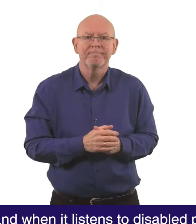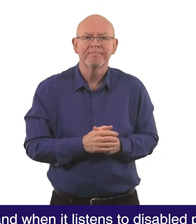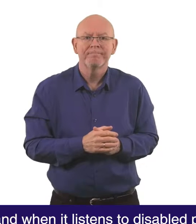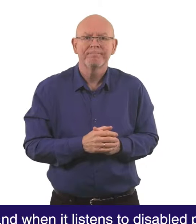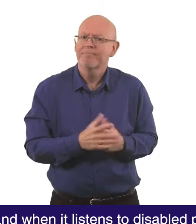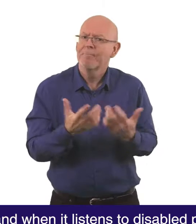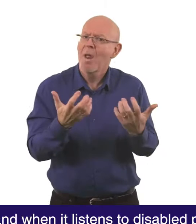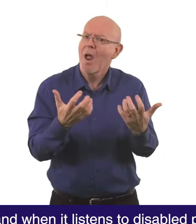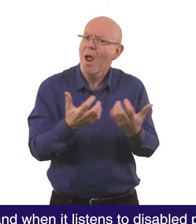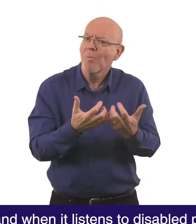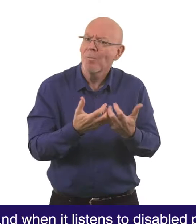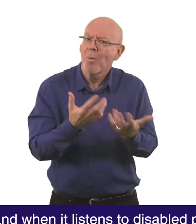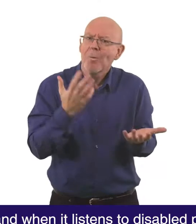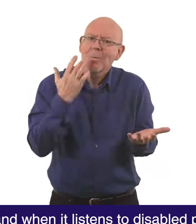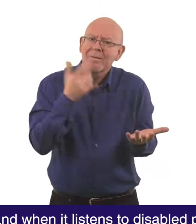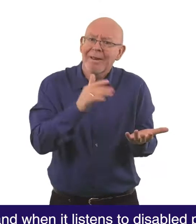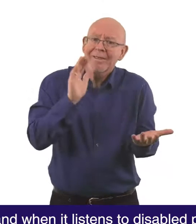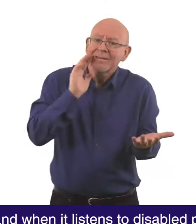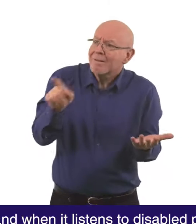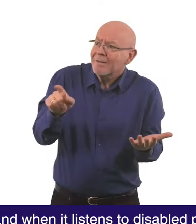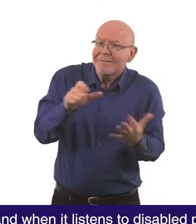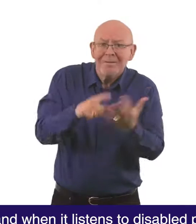how and when it listens to disabled people,